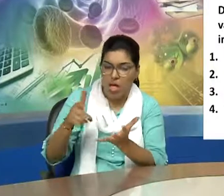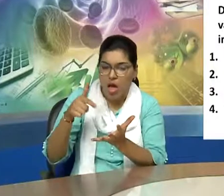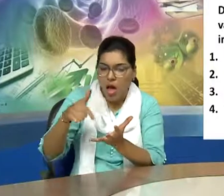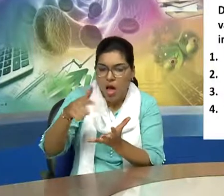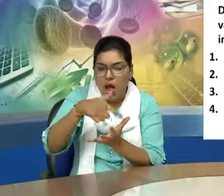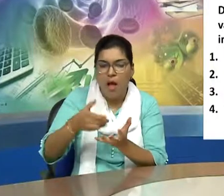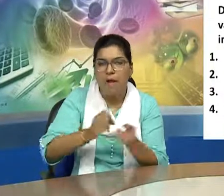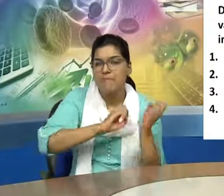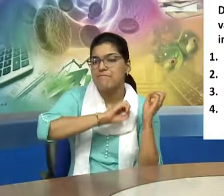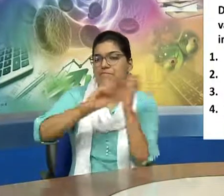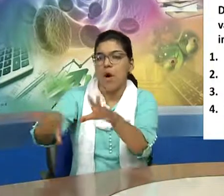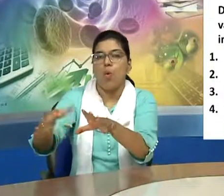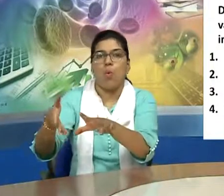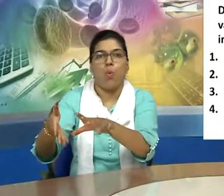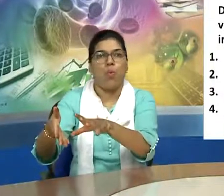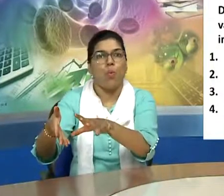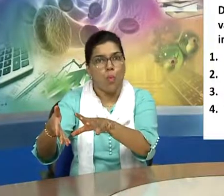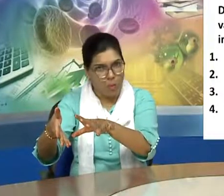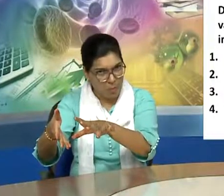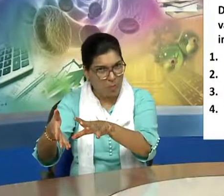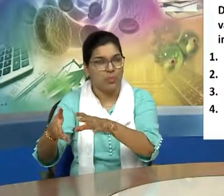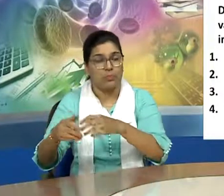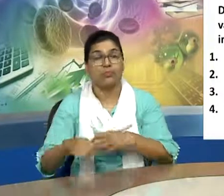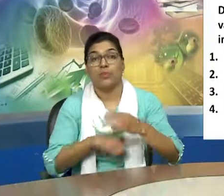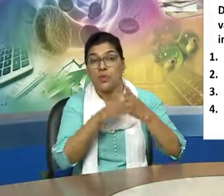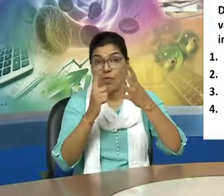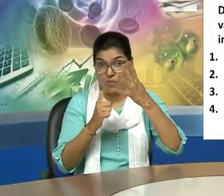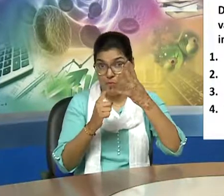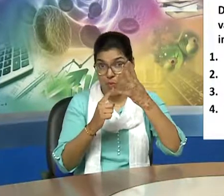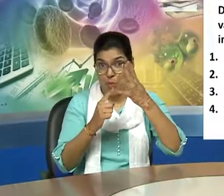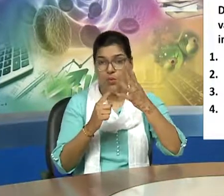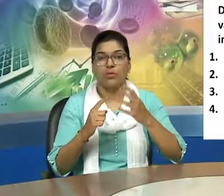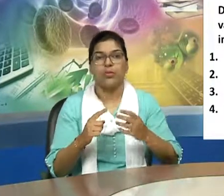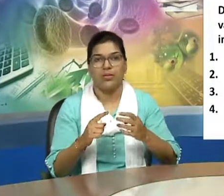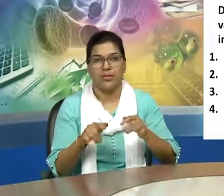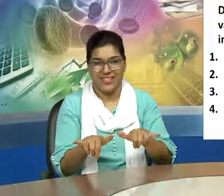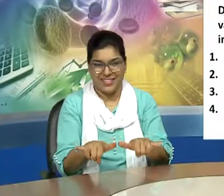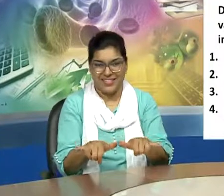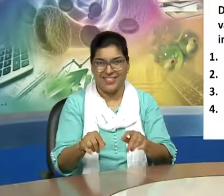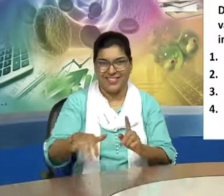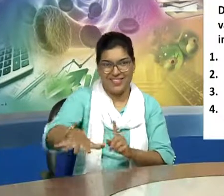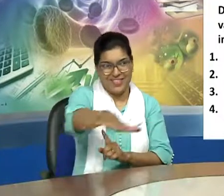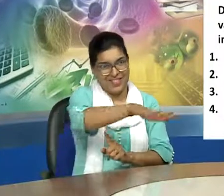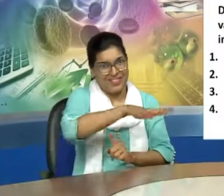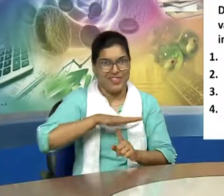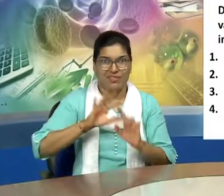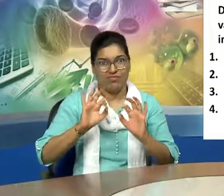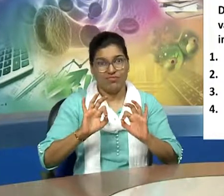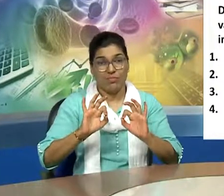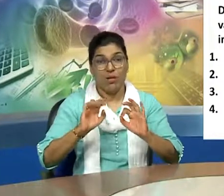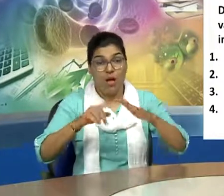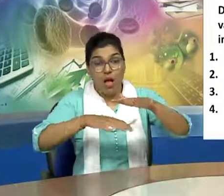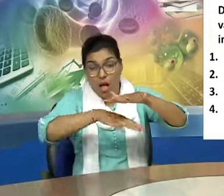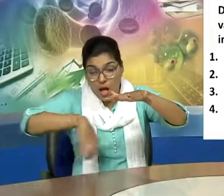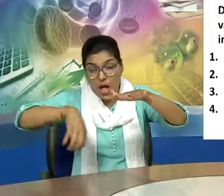there is a dumping of debris, all the waste material. And the fourth result is there